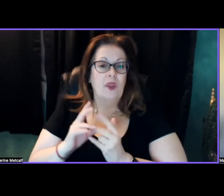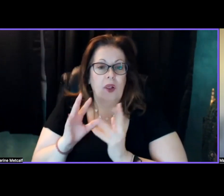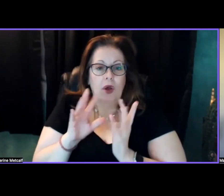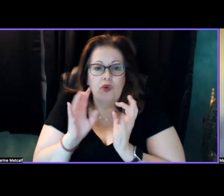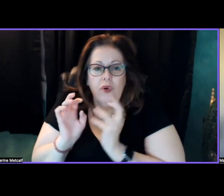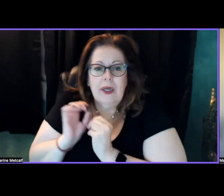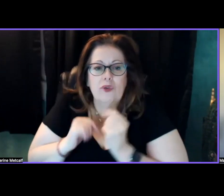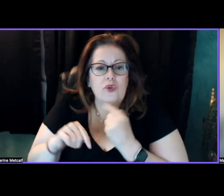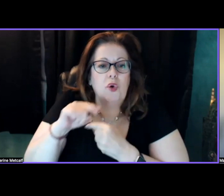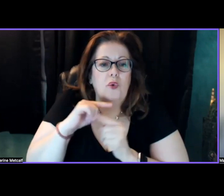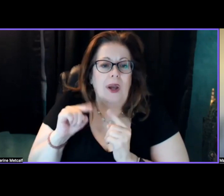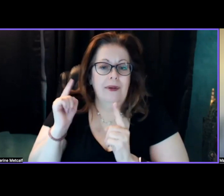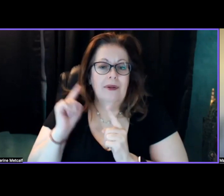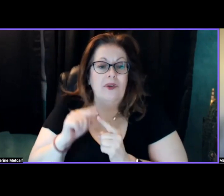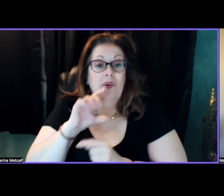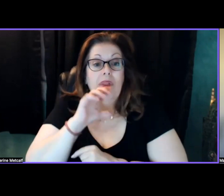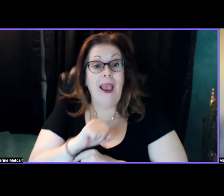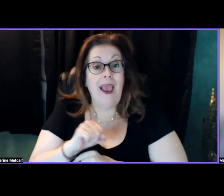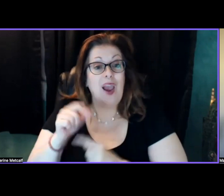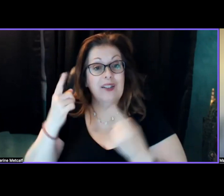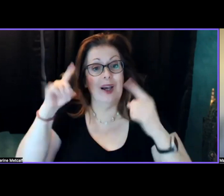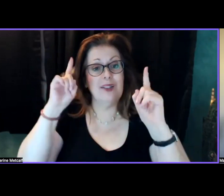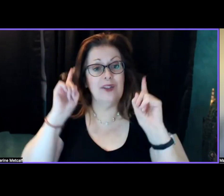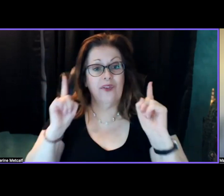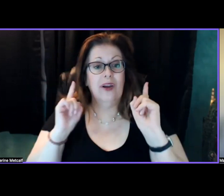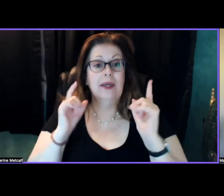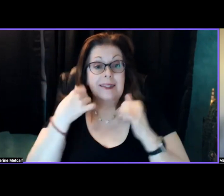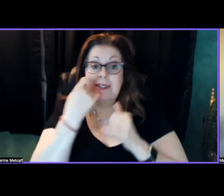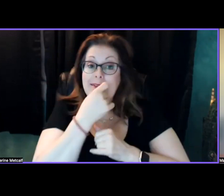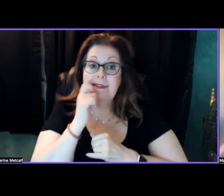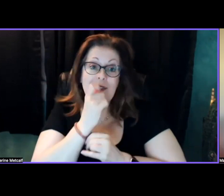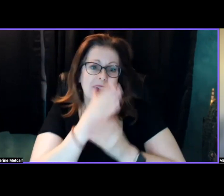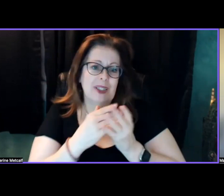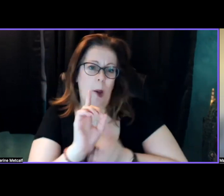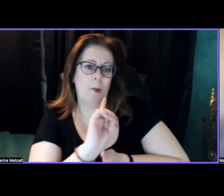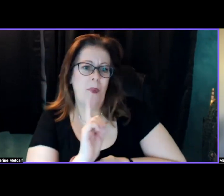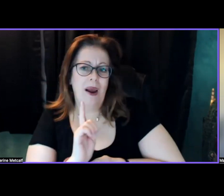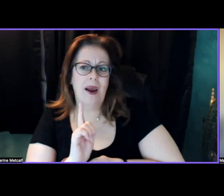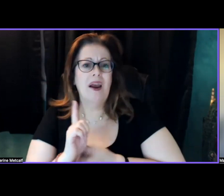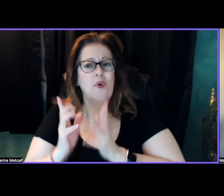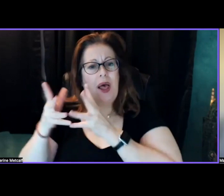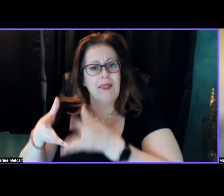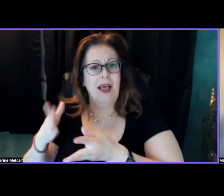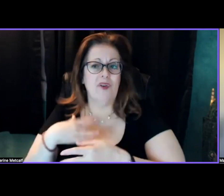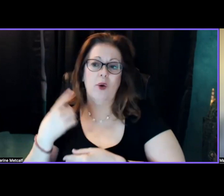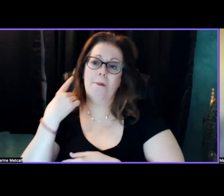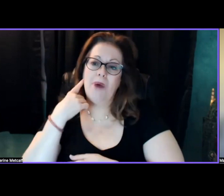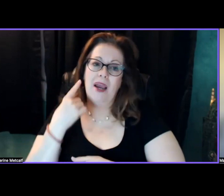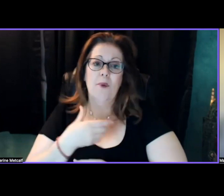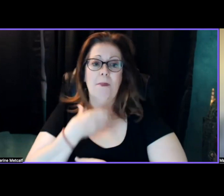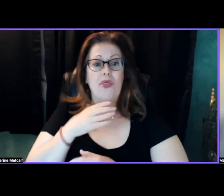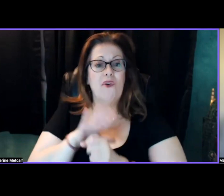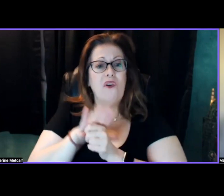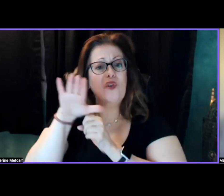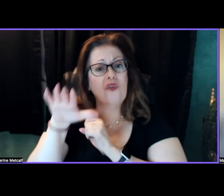the age to which I survived. I'm still lipsticked somewhere, inebriating the room. There's Venus remnants in my ears and my throat is full. I gesture like